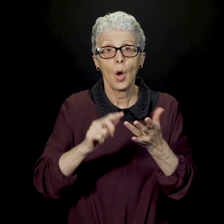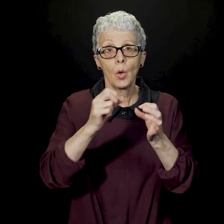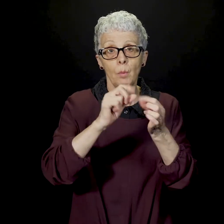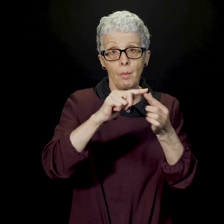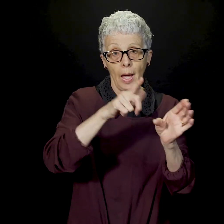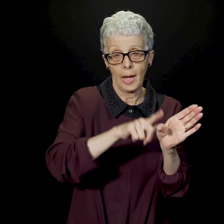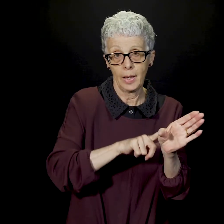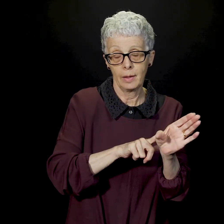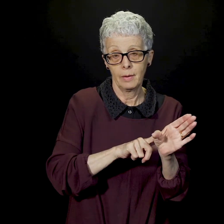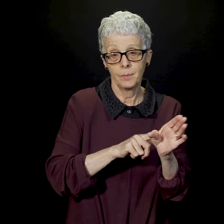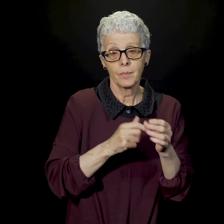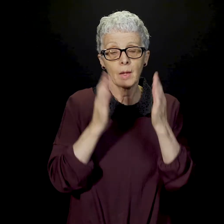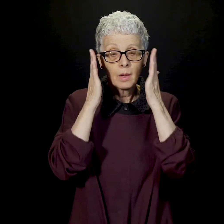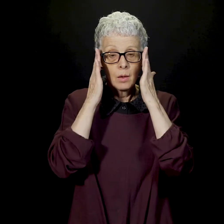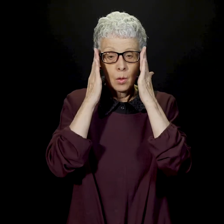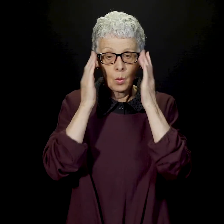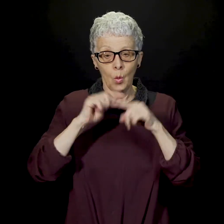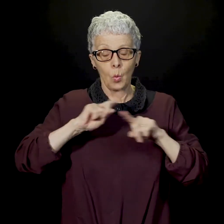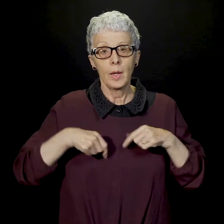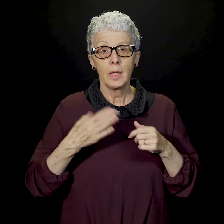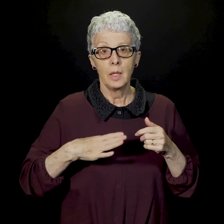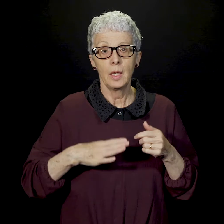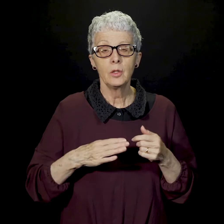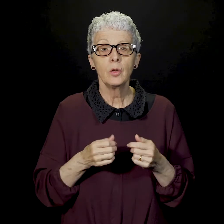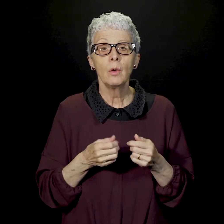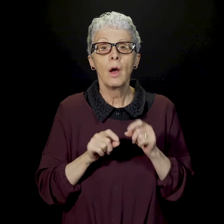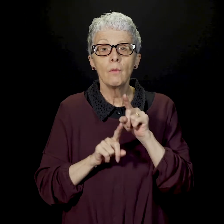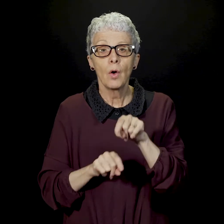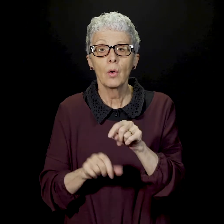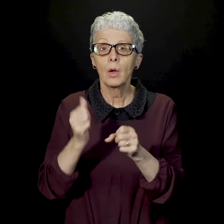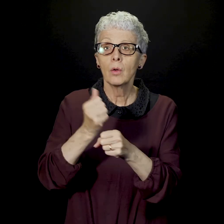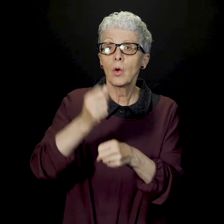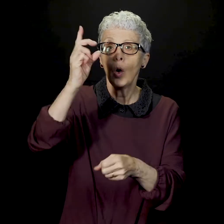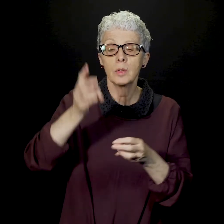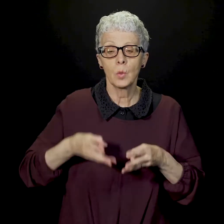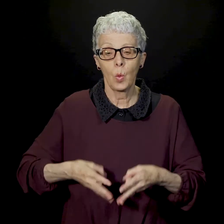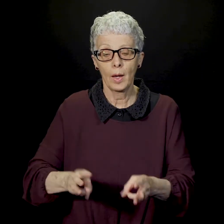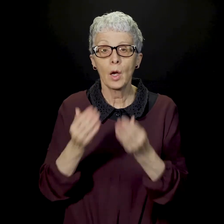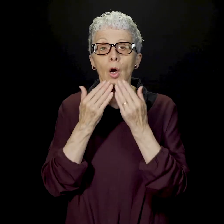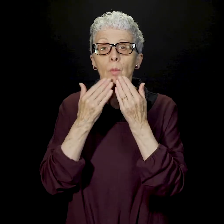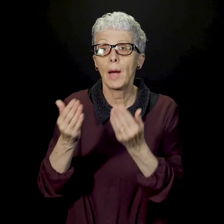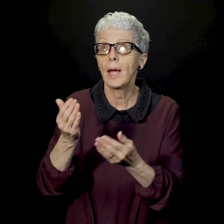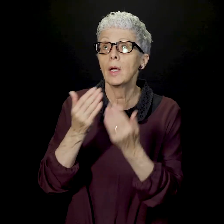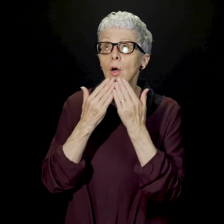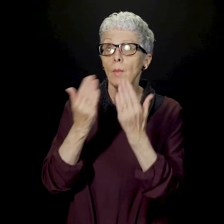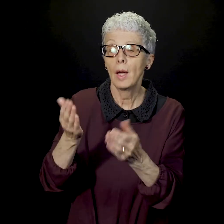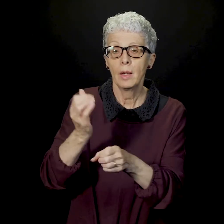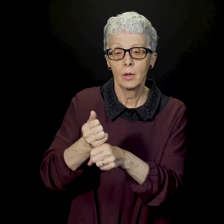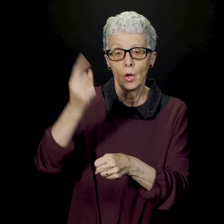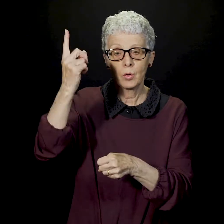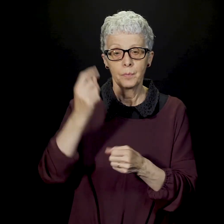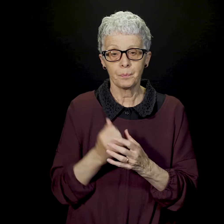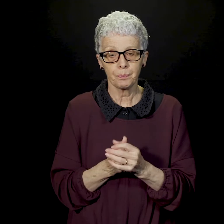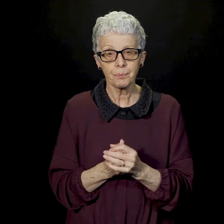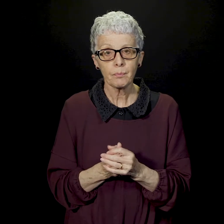leading his people to look and behave and pursue something others won't. I was thinking about this with who